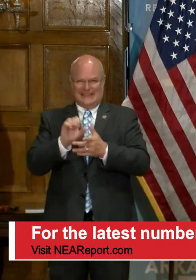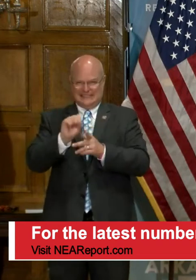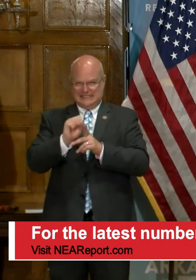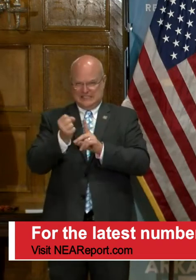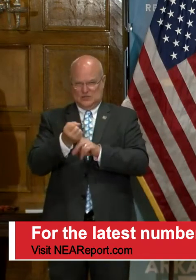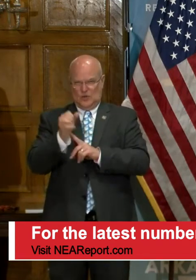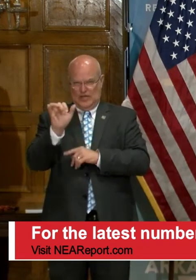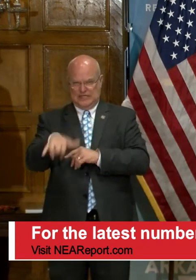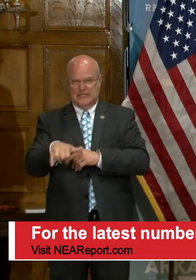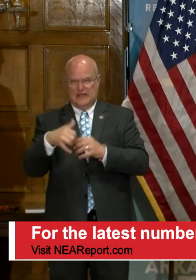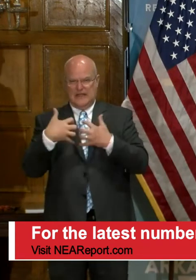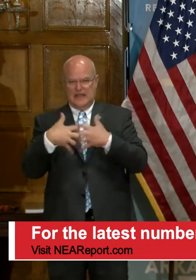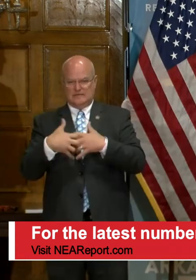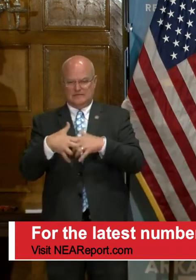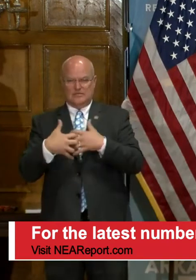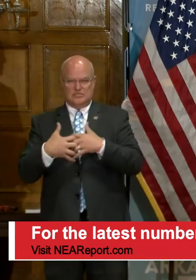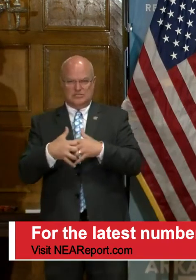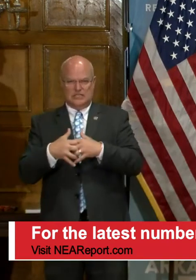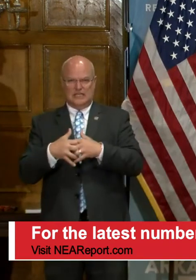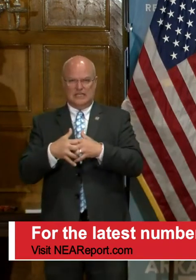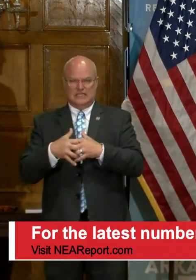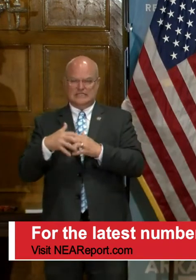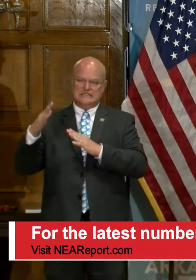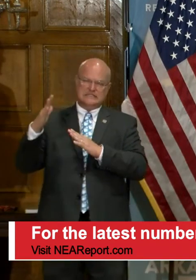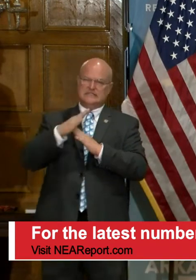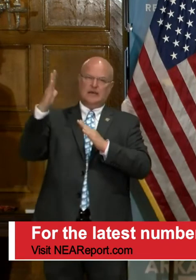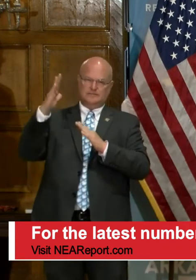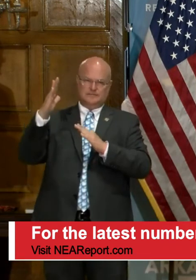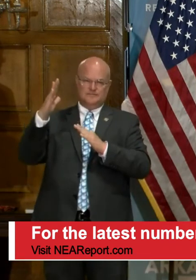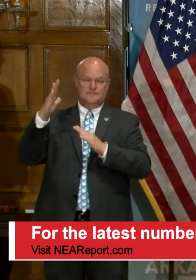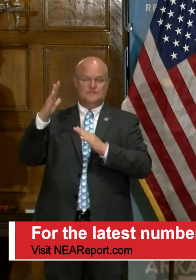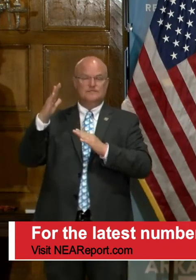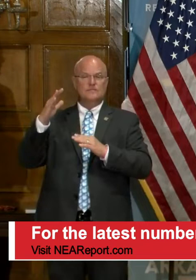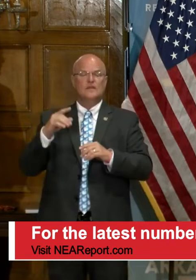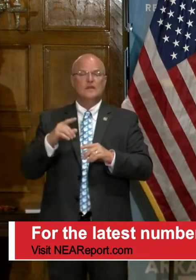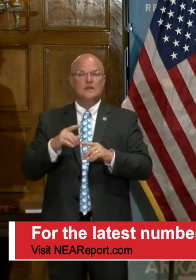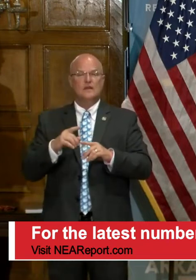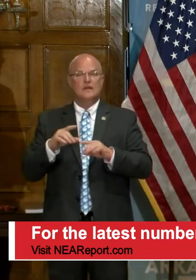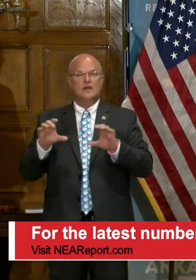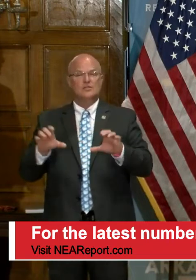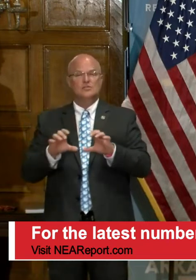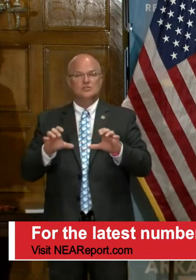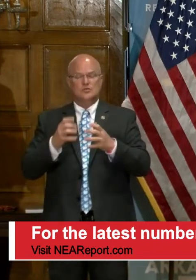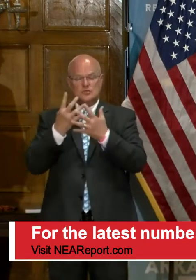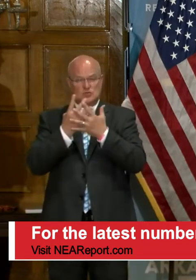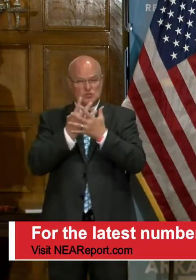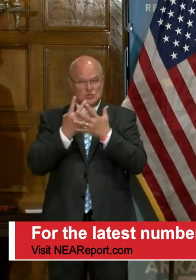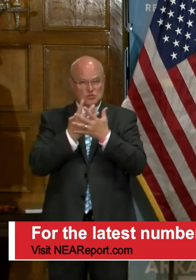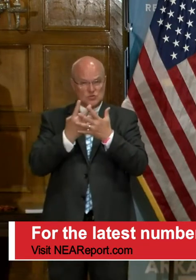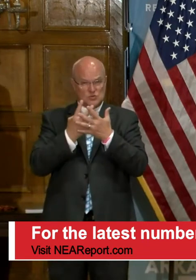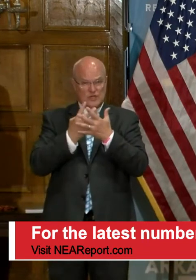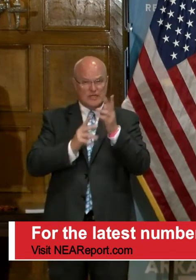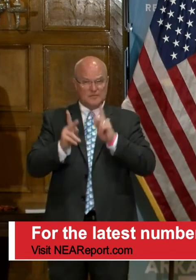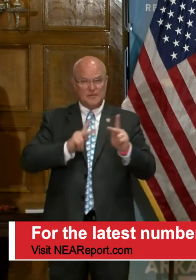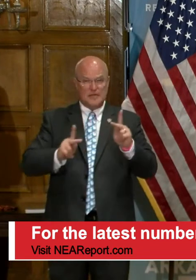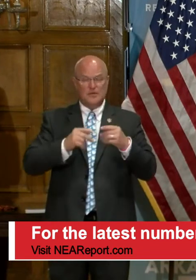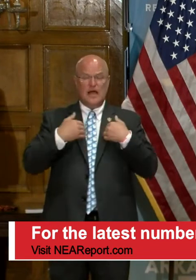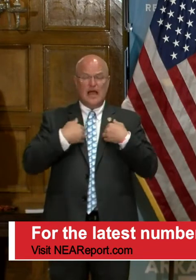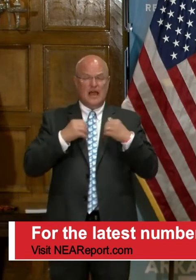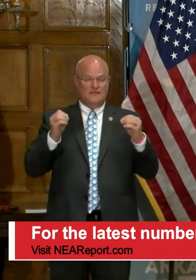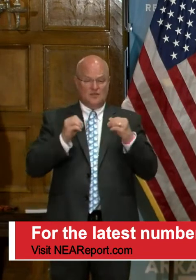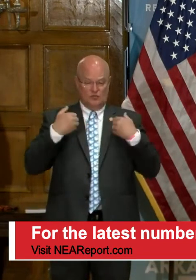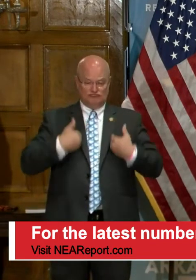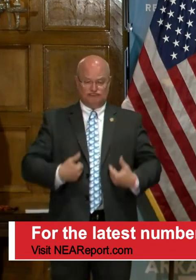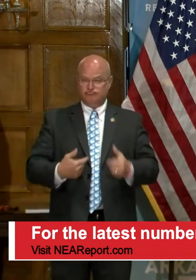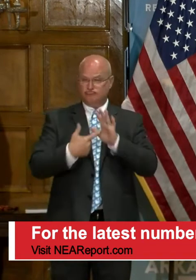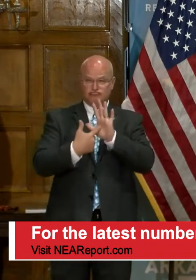situations in which the instrument performs at the highest level. Doing screening of people who have no